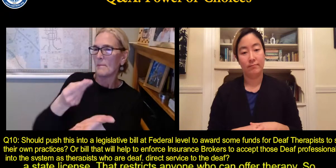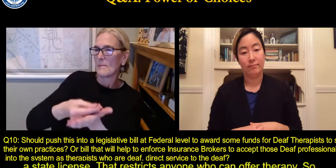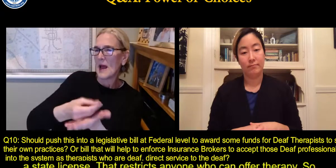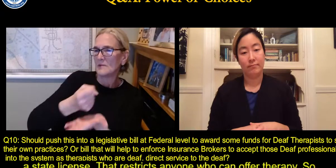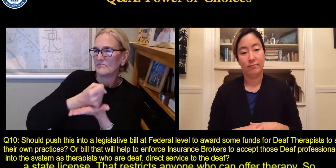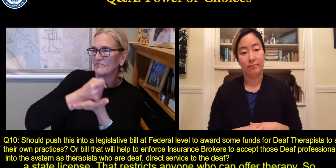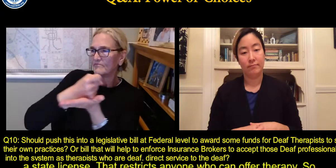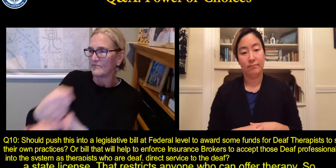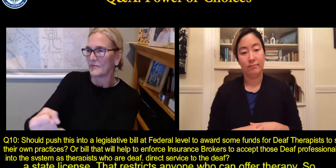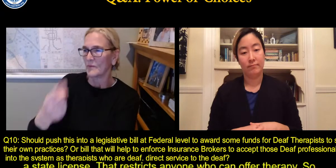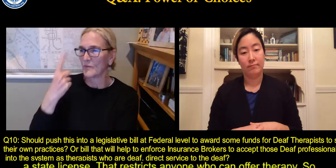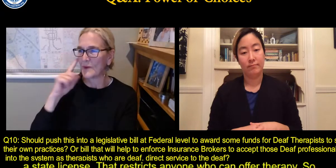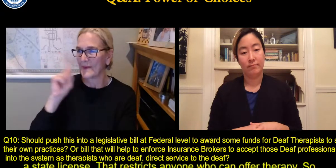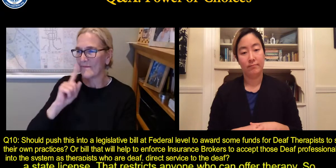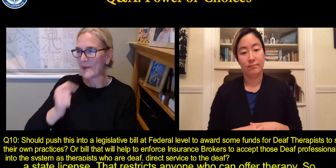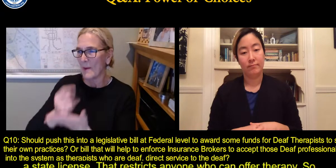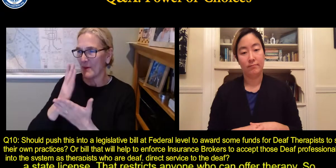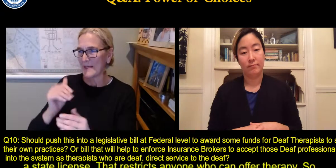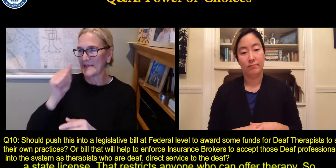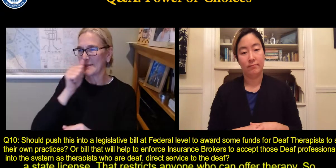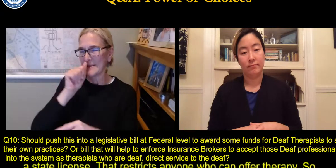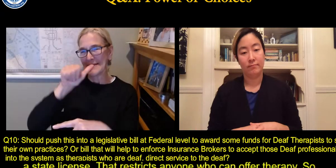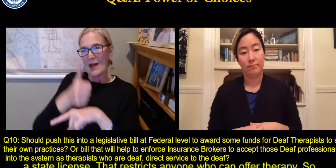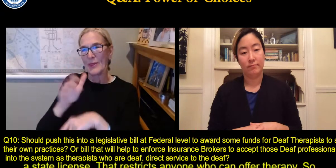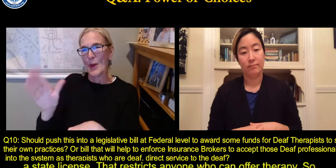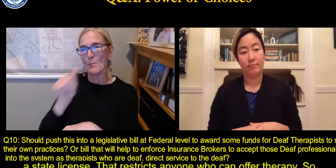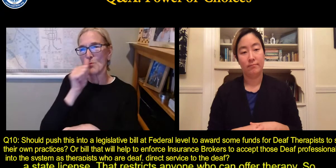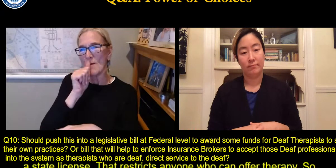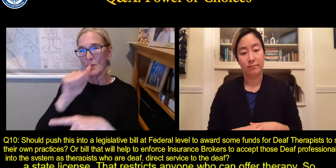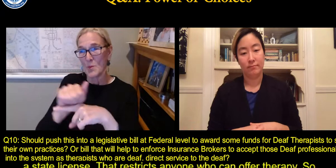into a legislative bill at the federal level